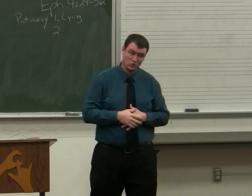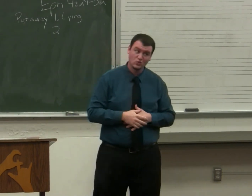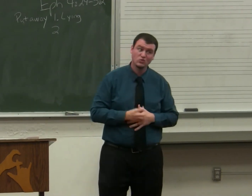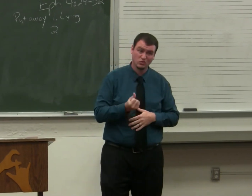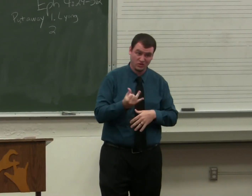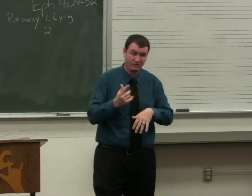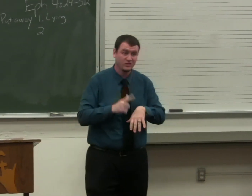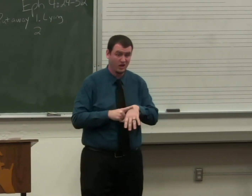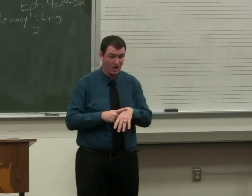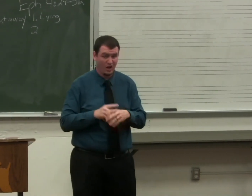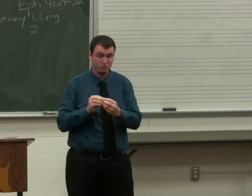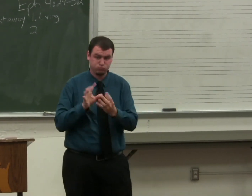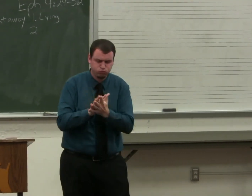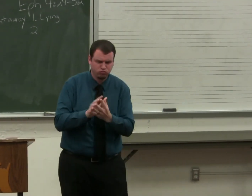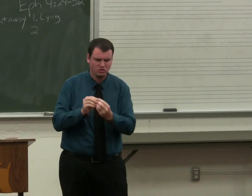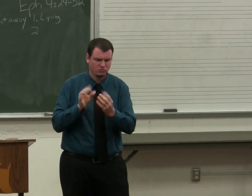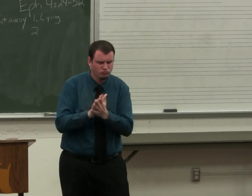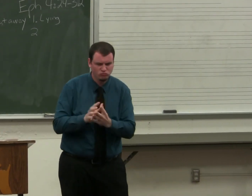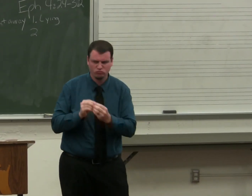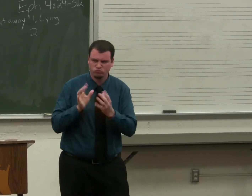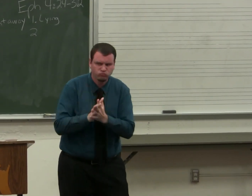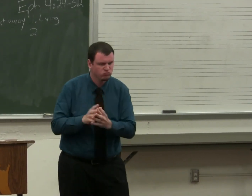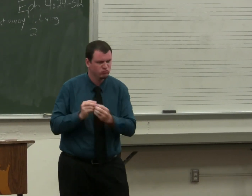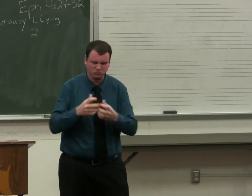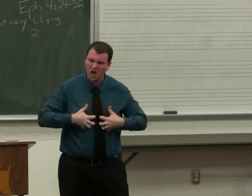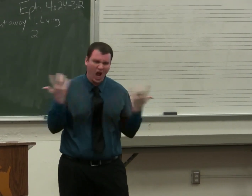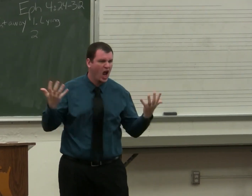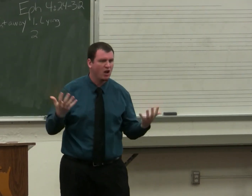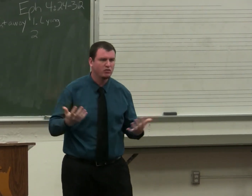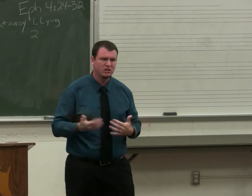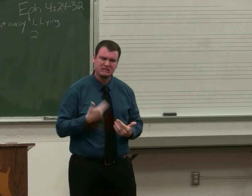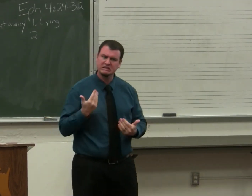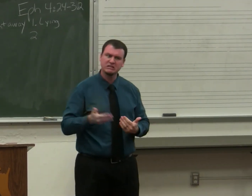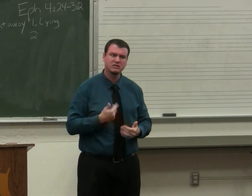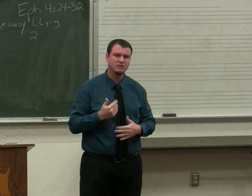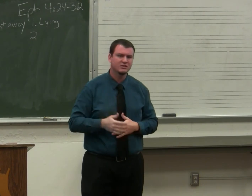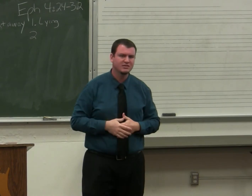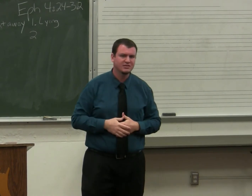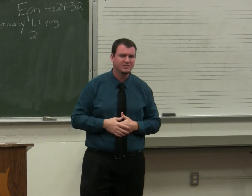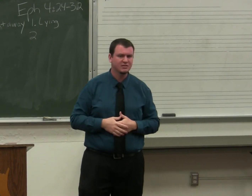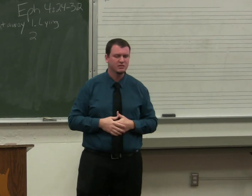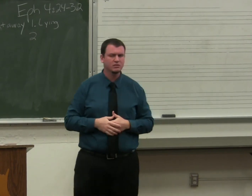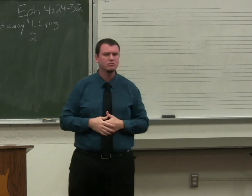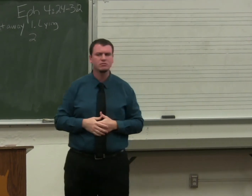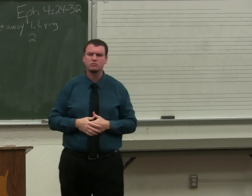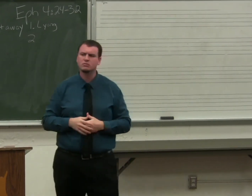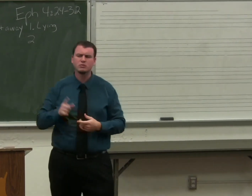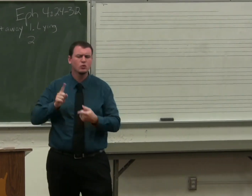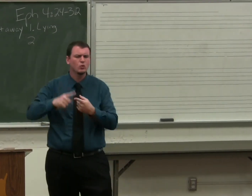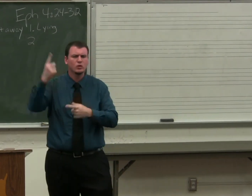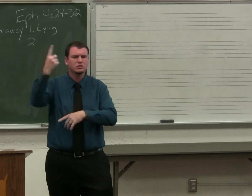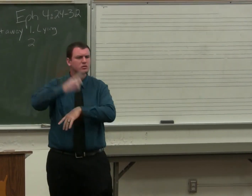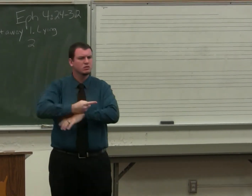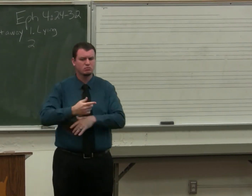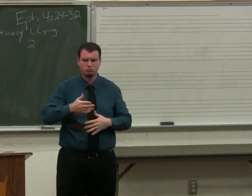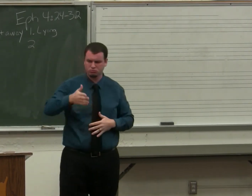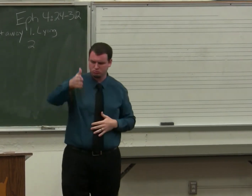I would fight a lot in high school. Several times I got in fights and got angry. It was easy for me to get